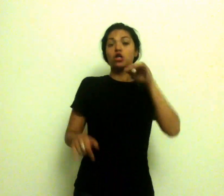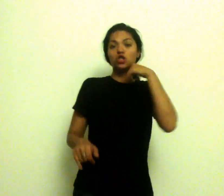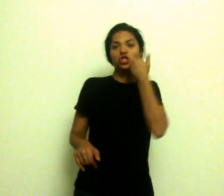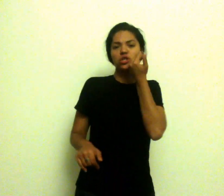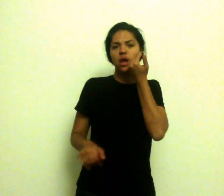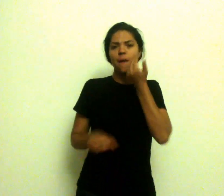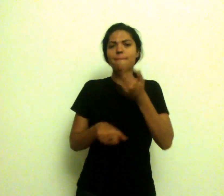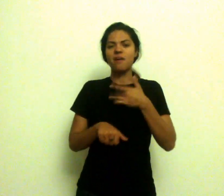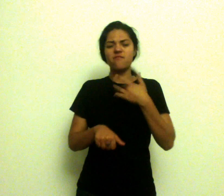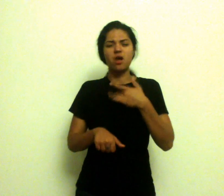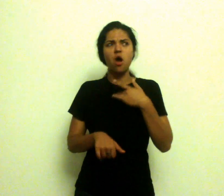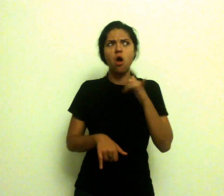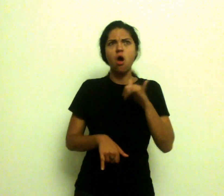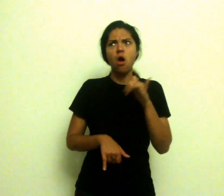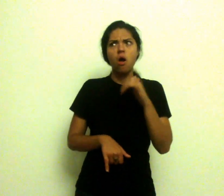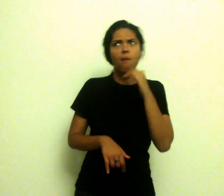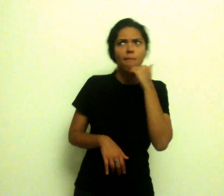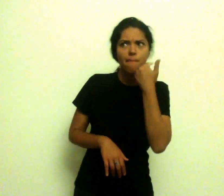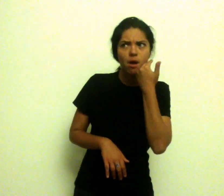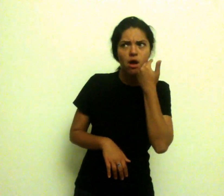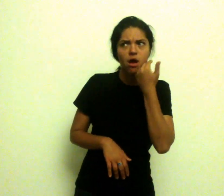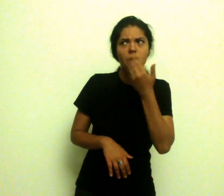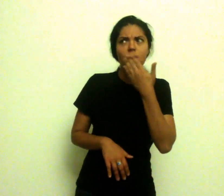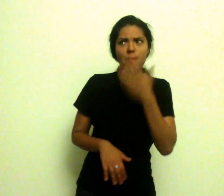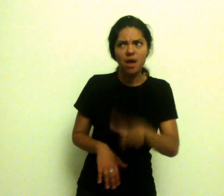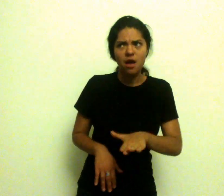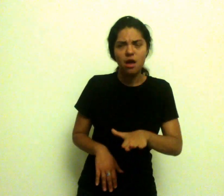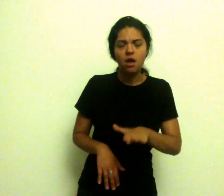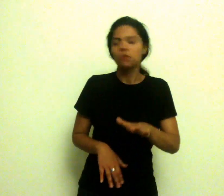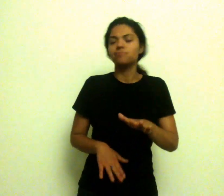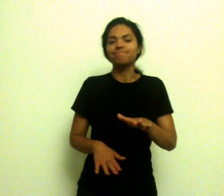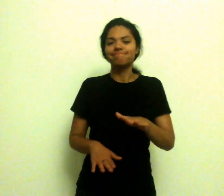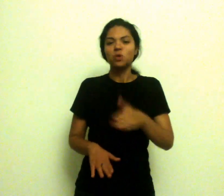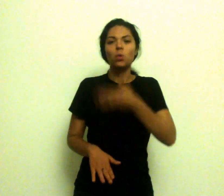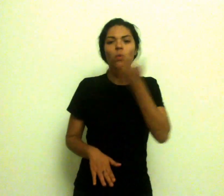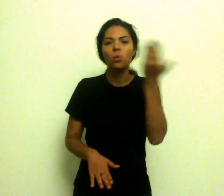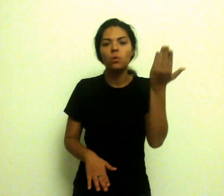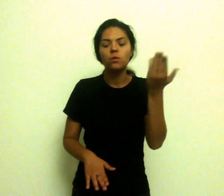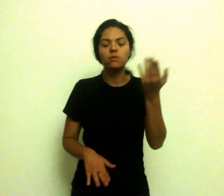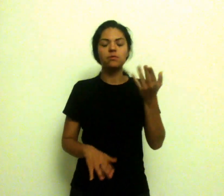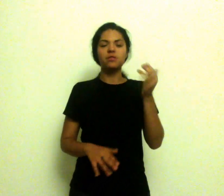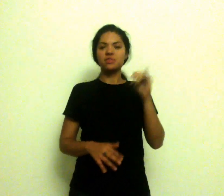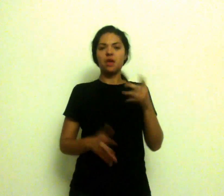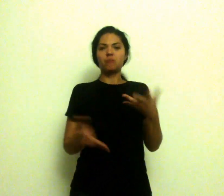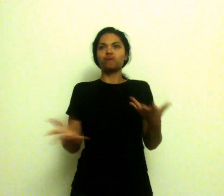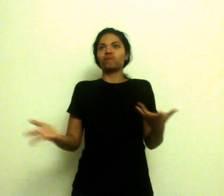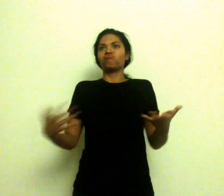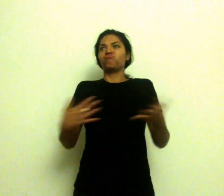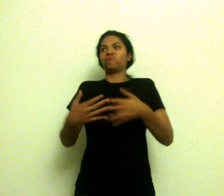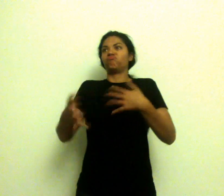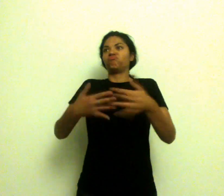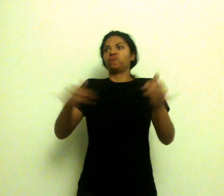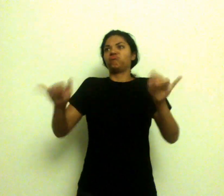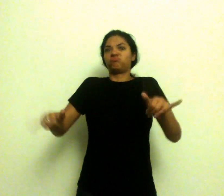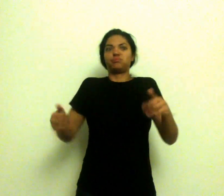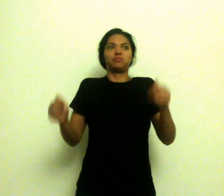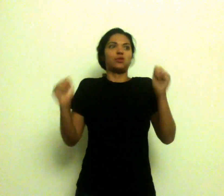at what was a shameful act and what is not a shameful act. When secularism has done